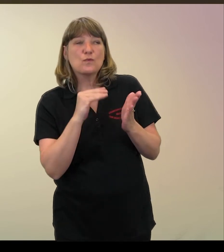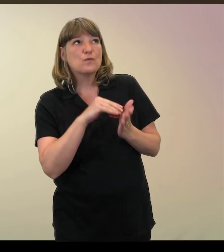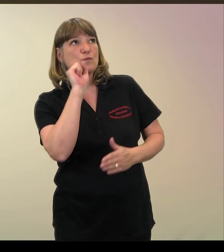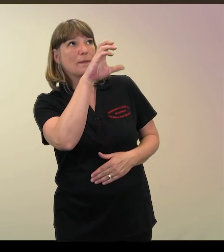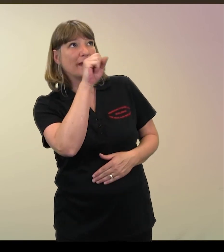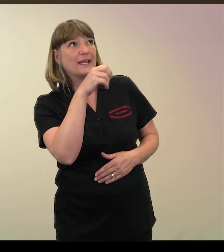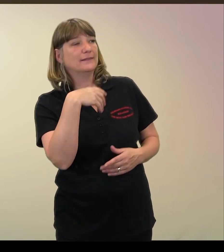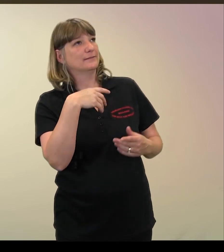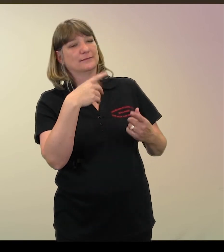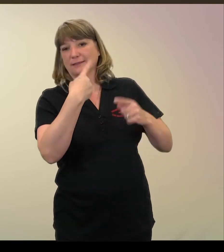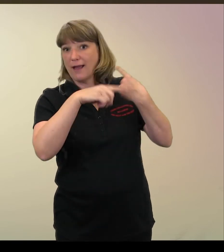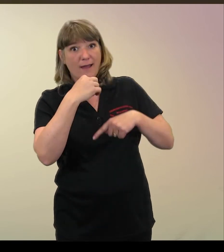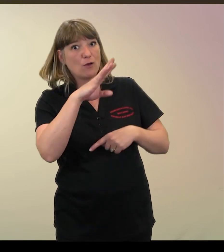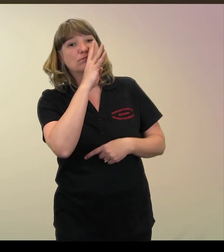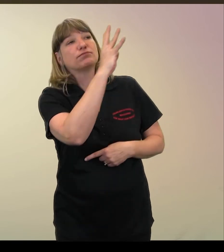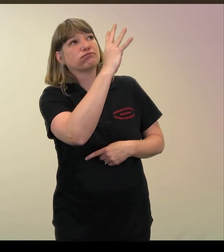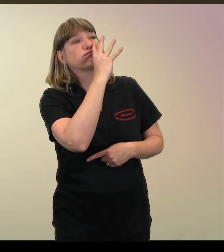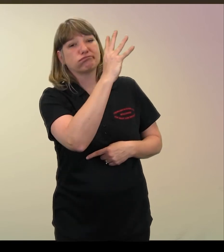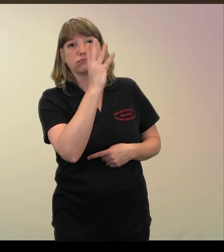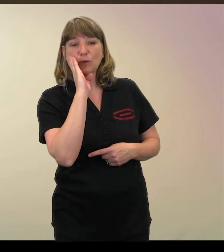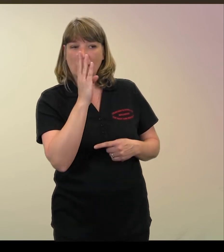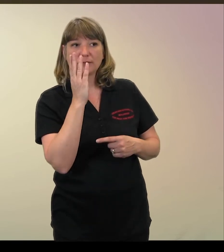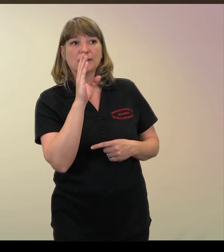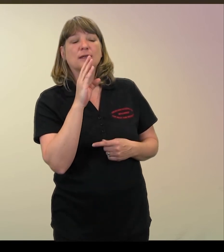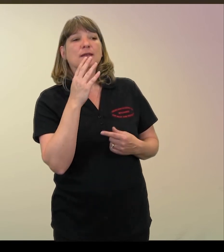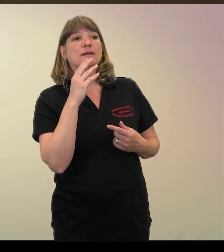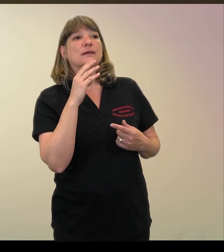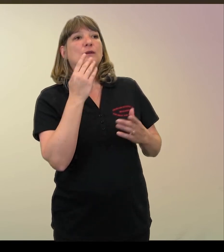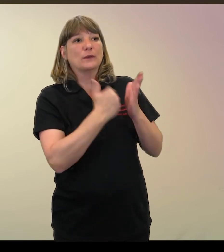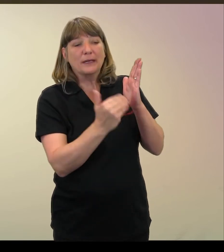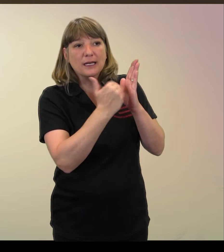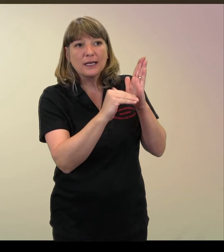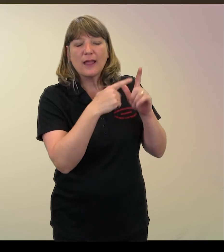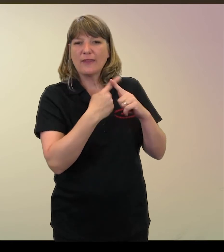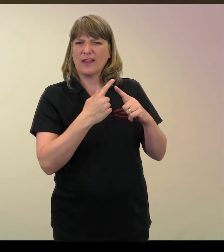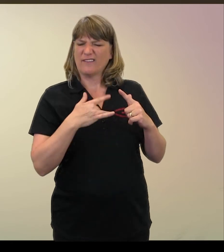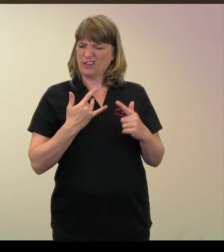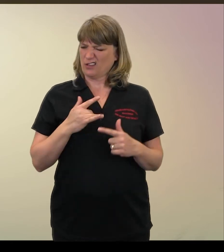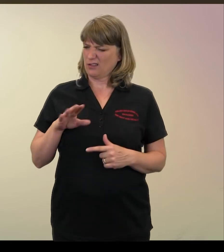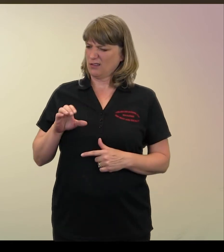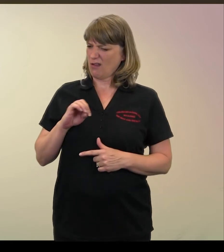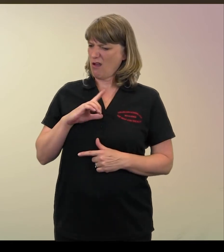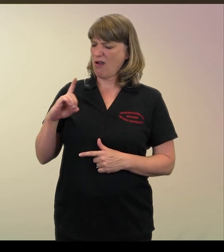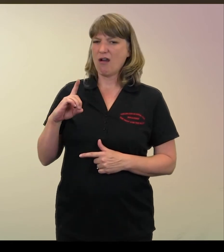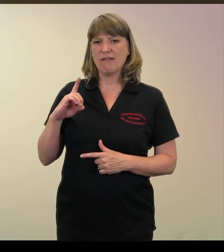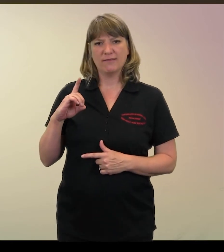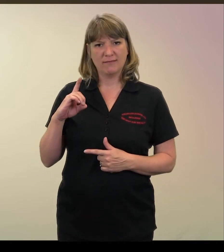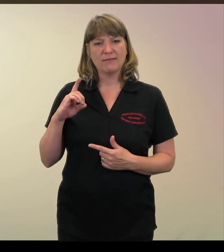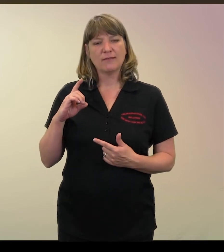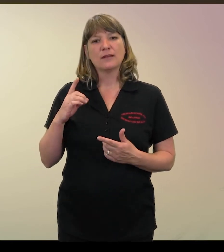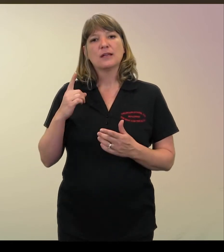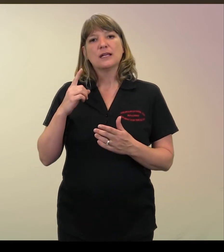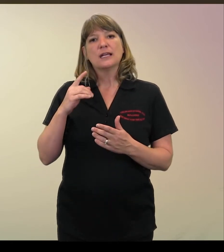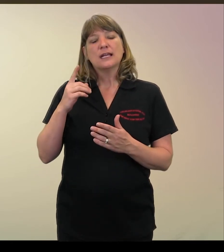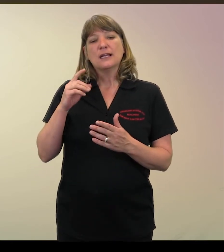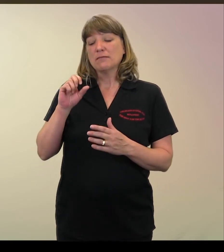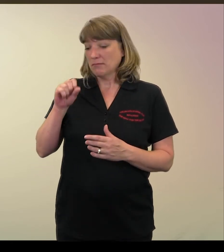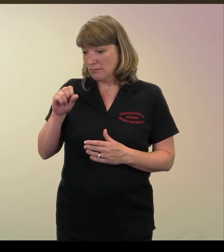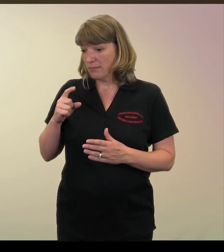who might be repeating back in sign or spoken language what you say to them in a way that feels